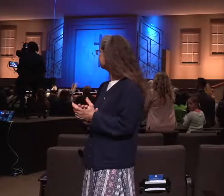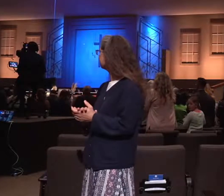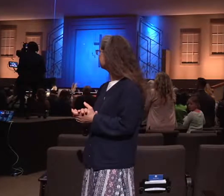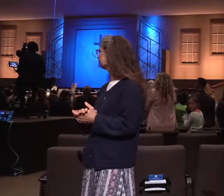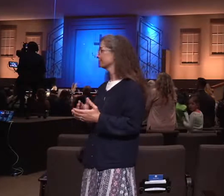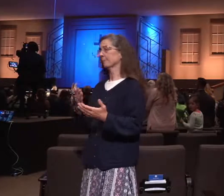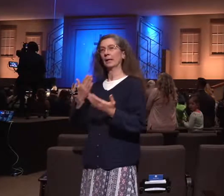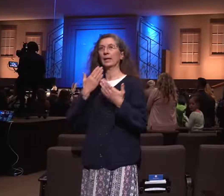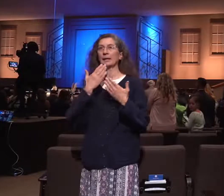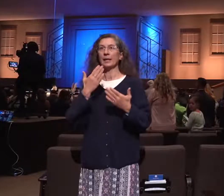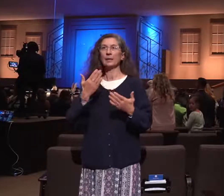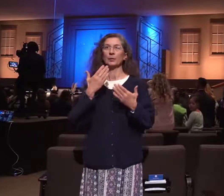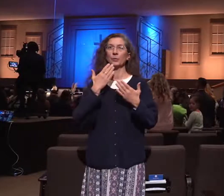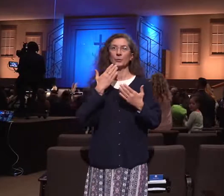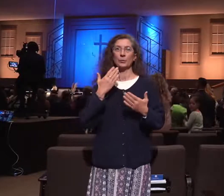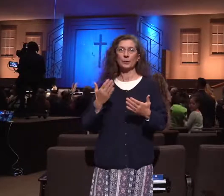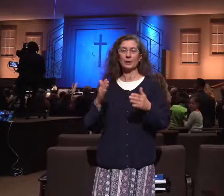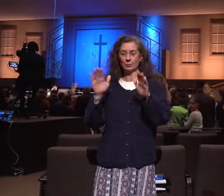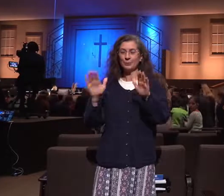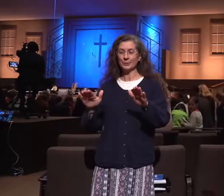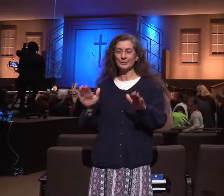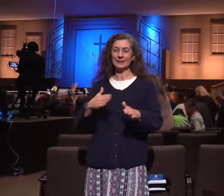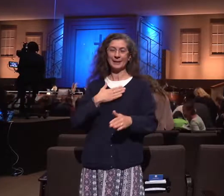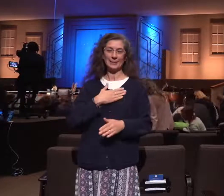Thank you, thank you, thank you. Please be seated.